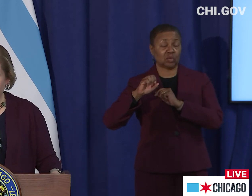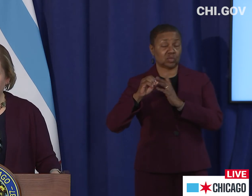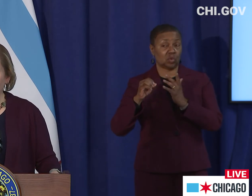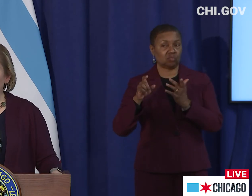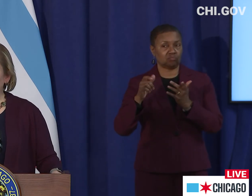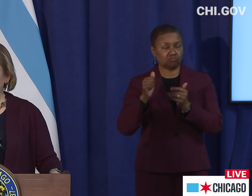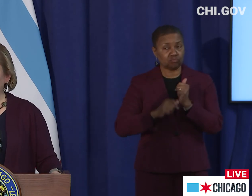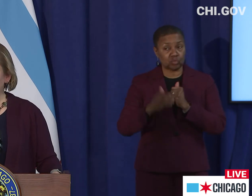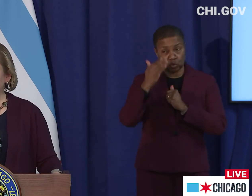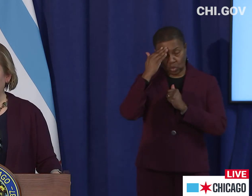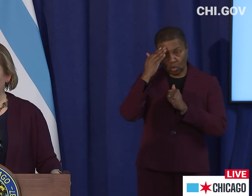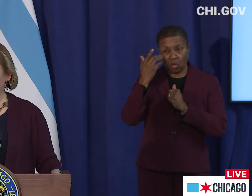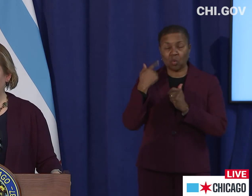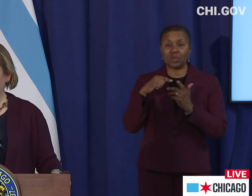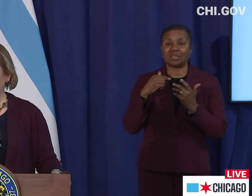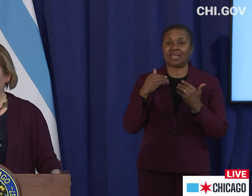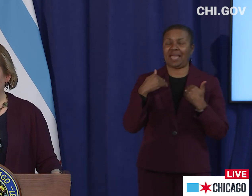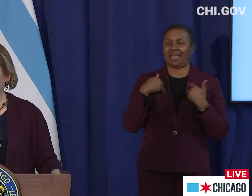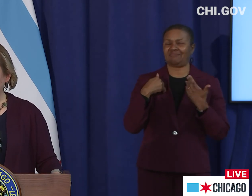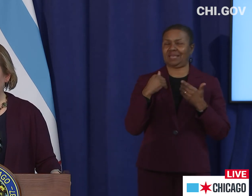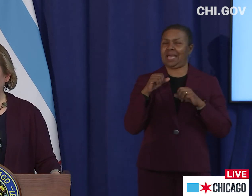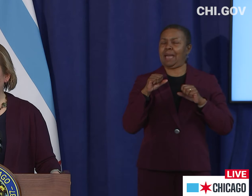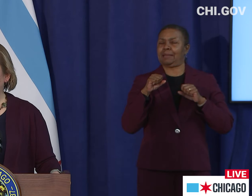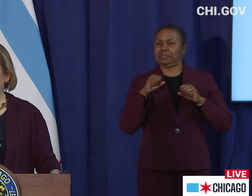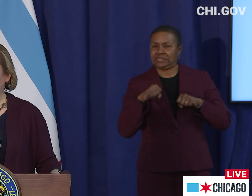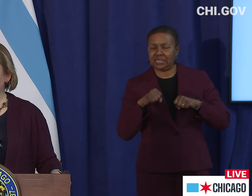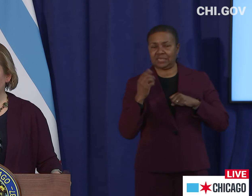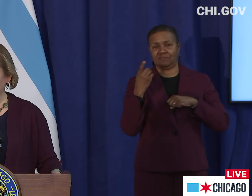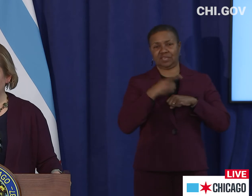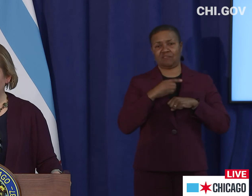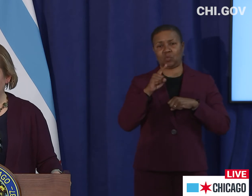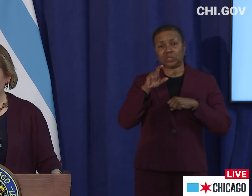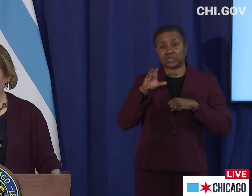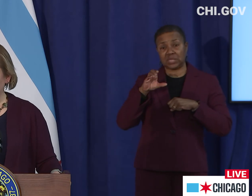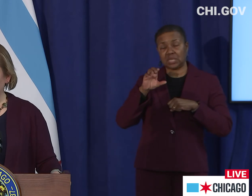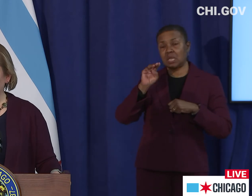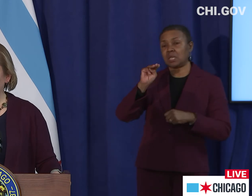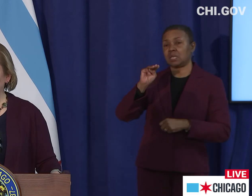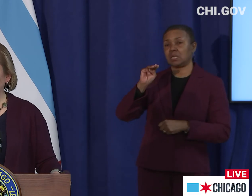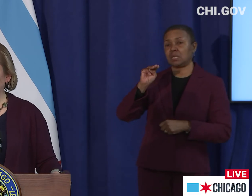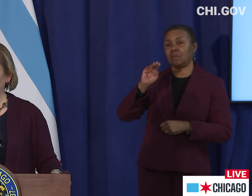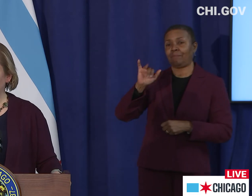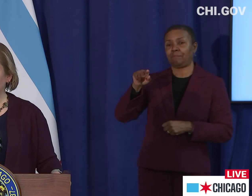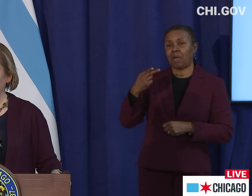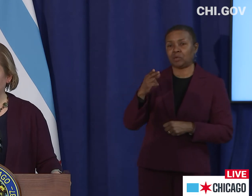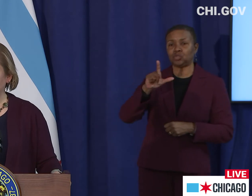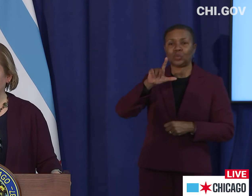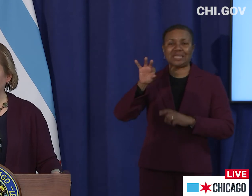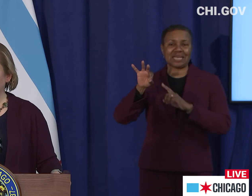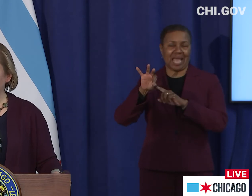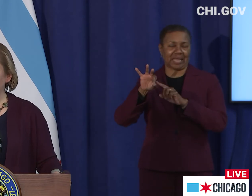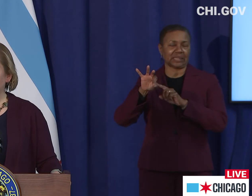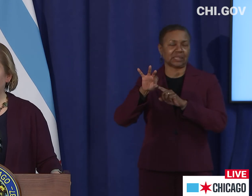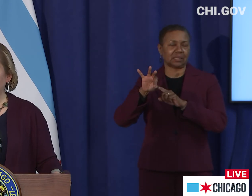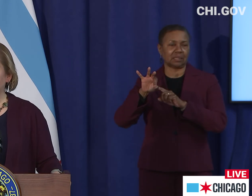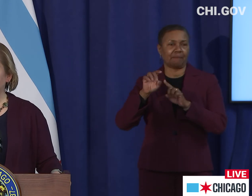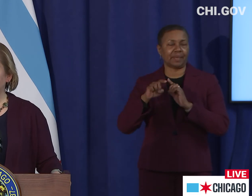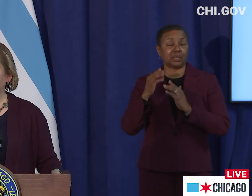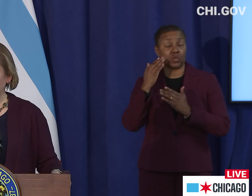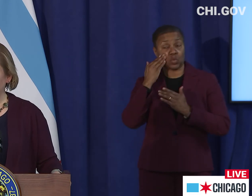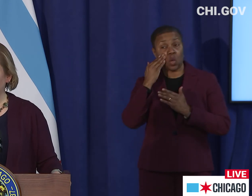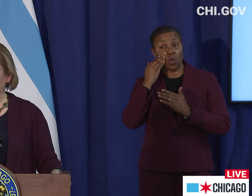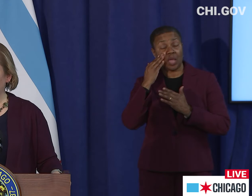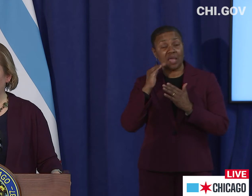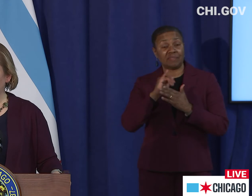is aware, we've set a tentative date for 1C as March 29th, with a recognition